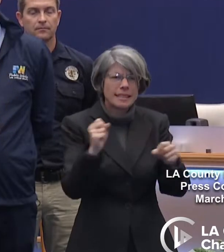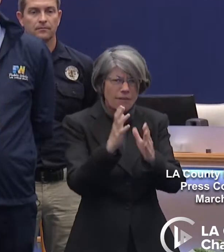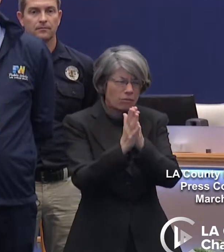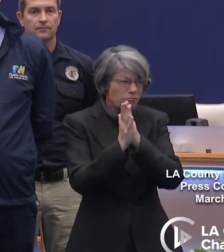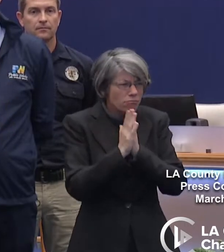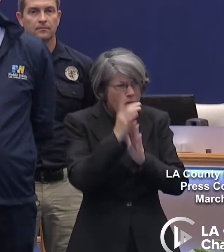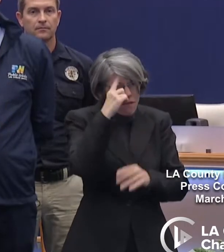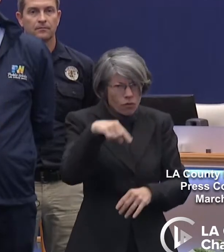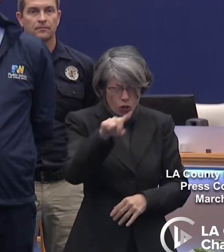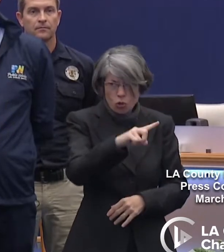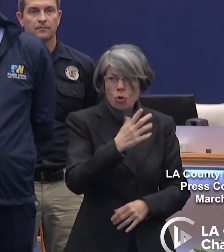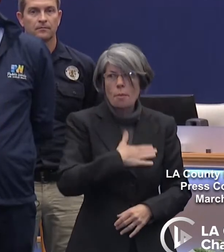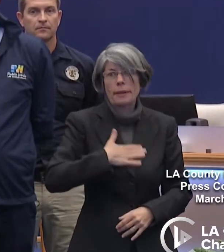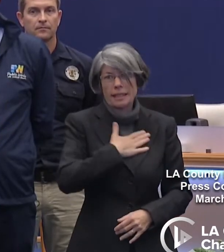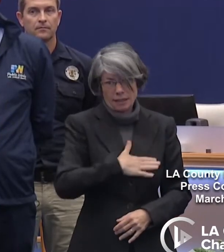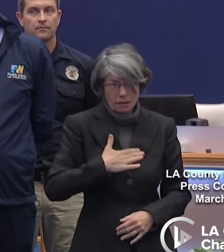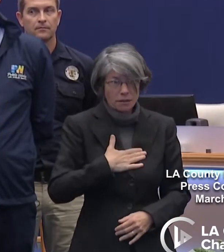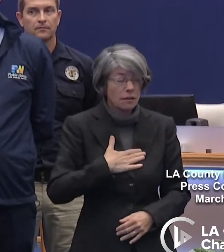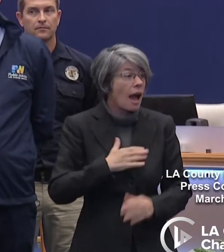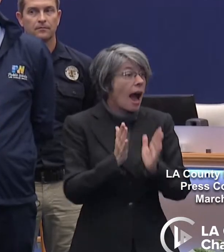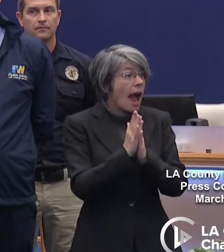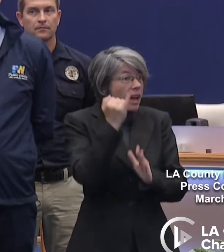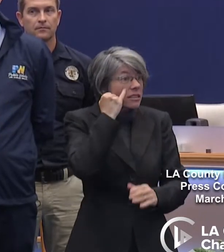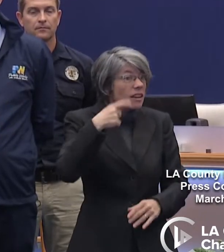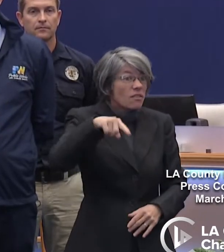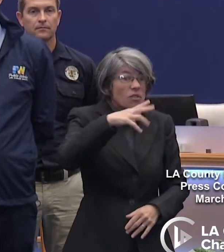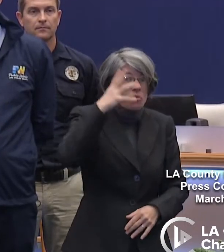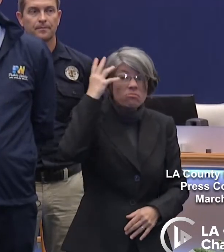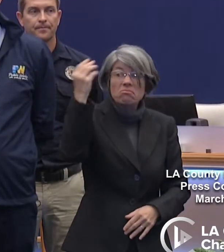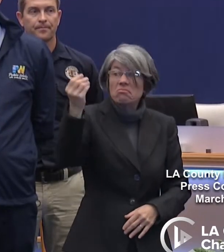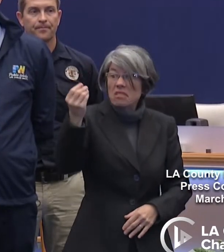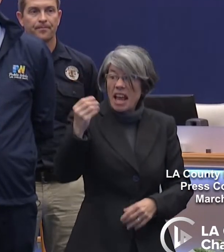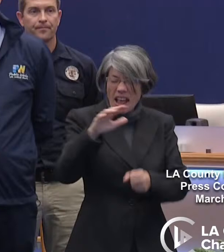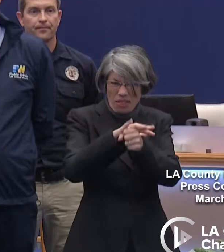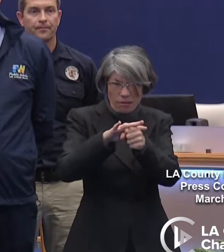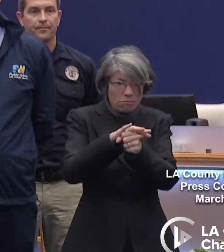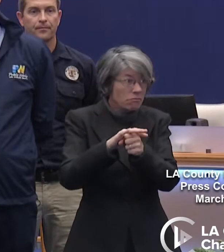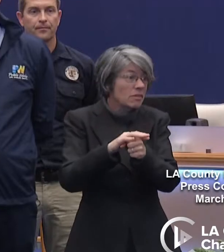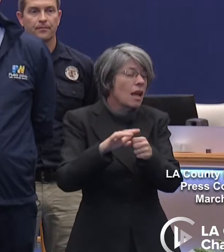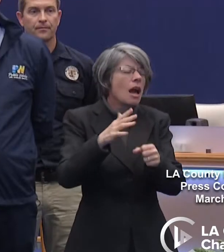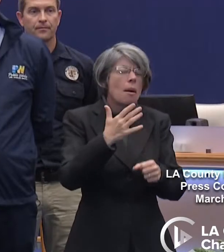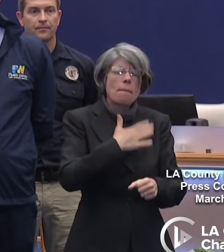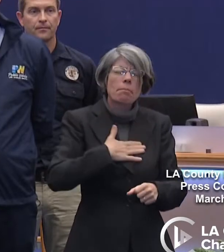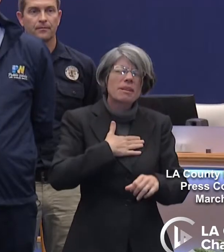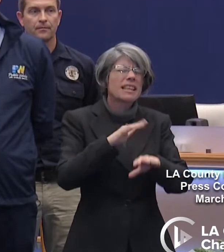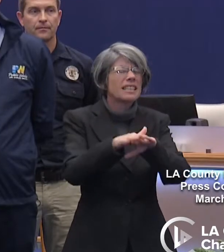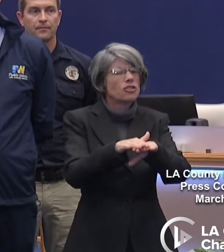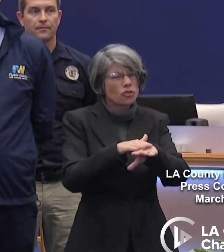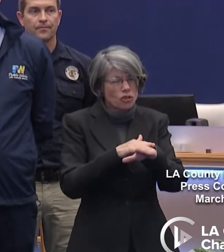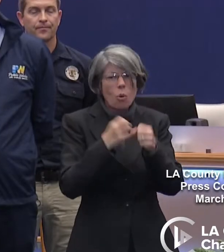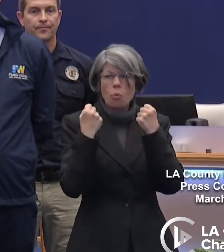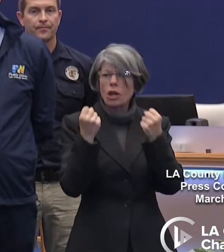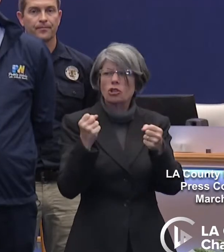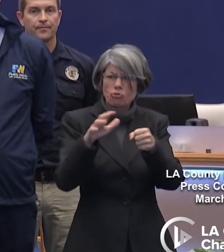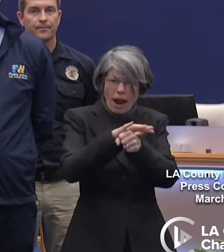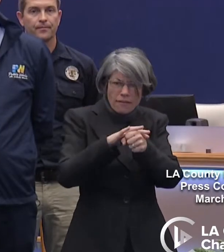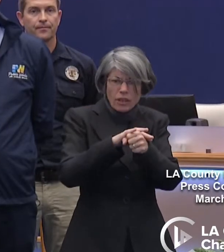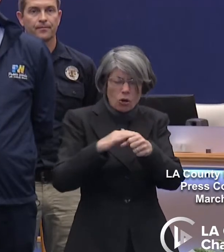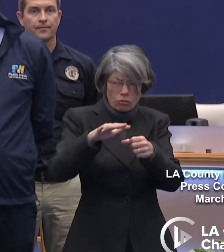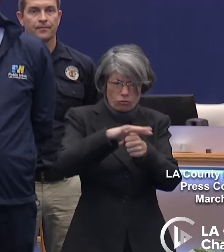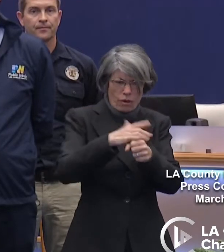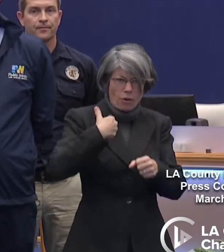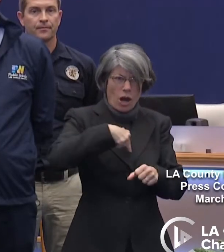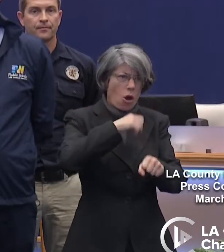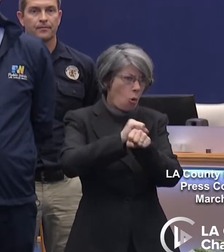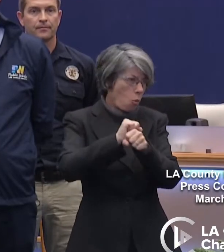for the community. I ask that if you're out and about one of the impacted areas, to please slow down when driving near, in, or around